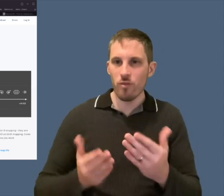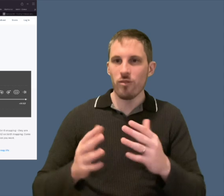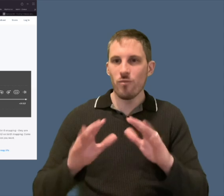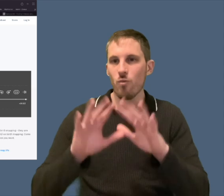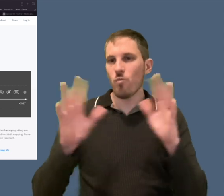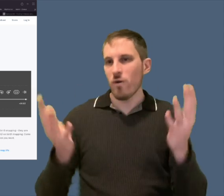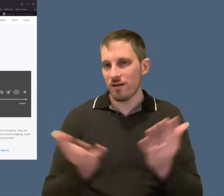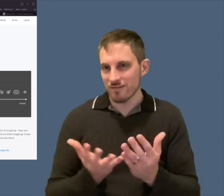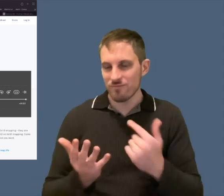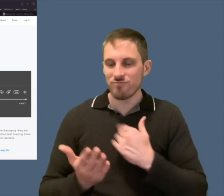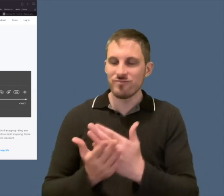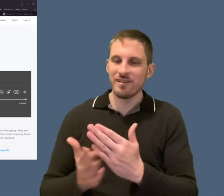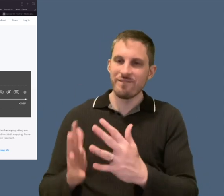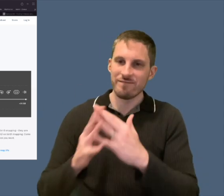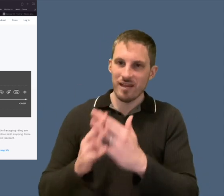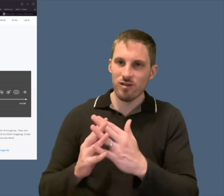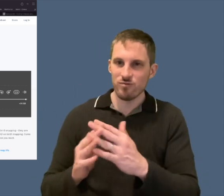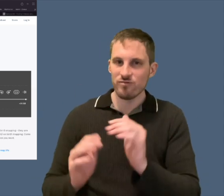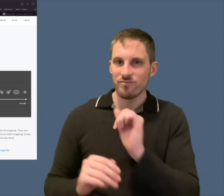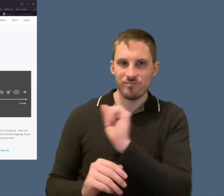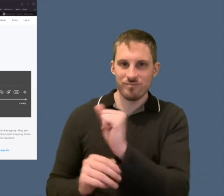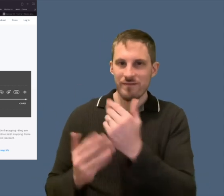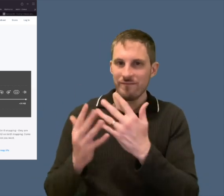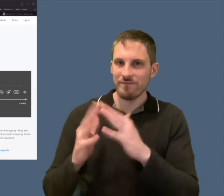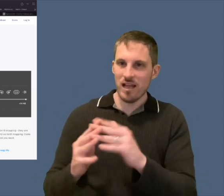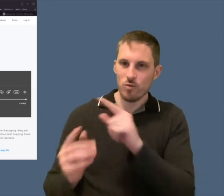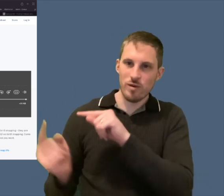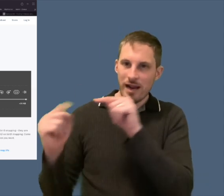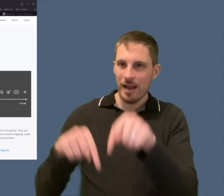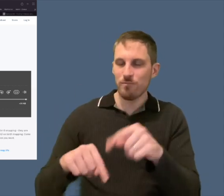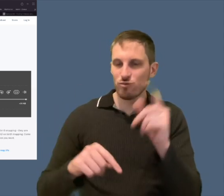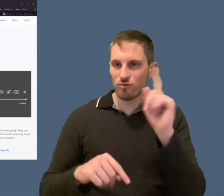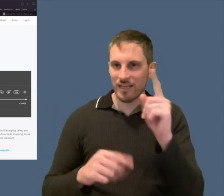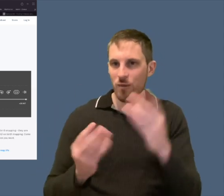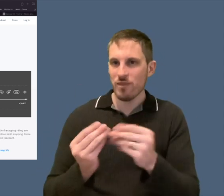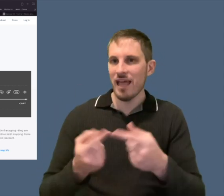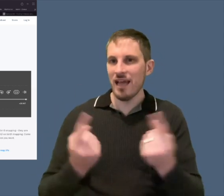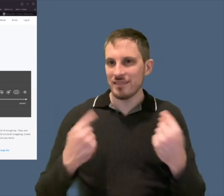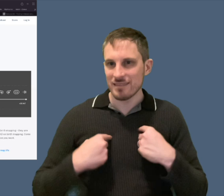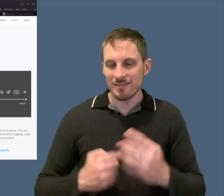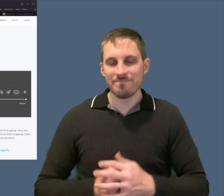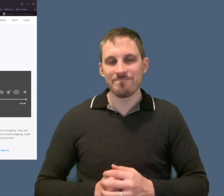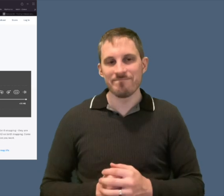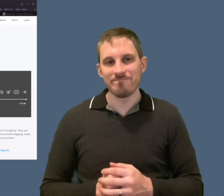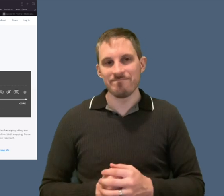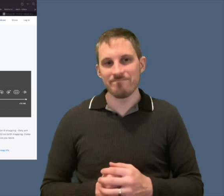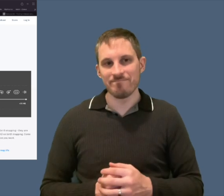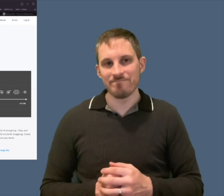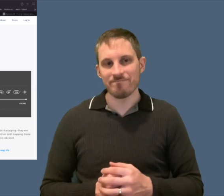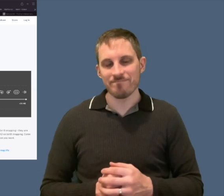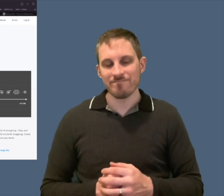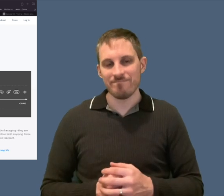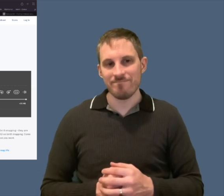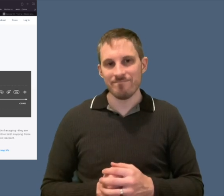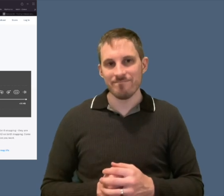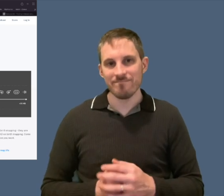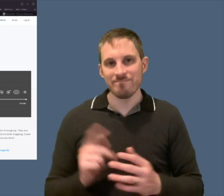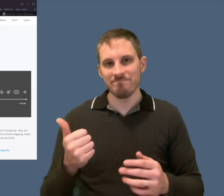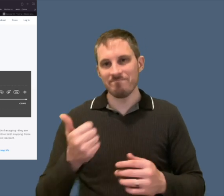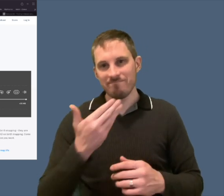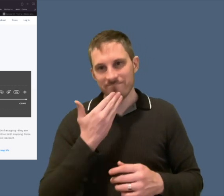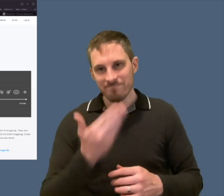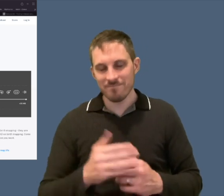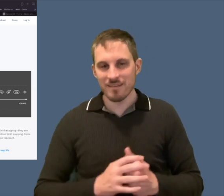really, really value you and value coming on here today with us. We'll see you. Oh, Thank you. you